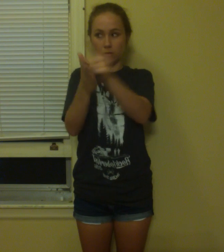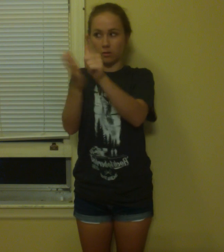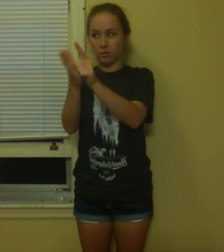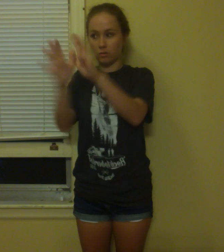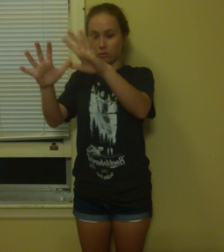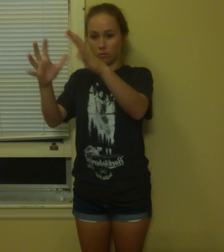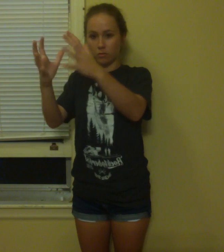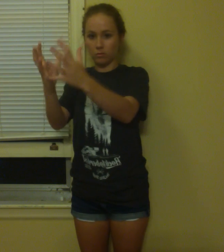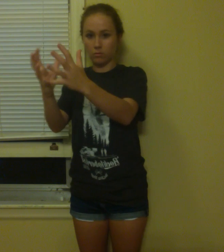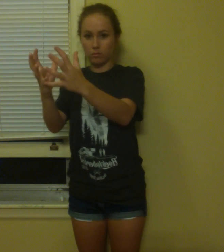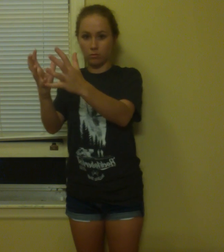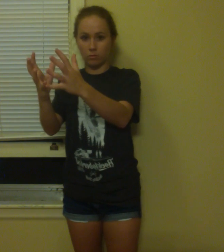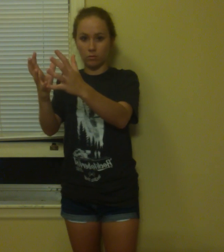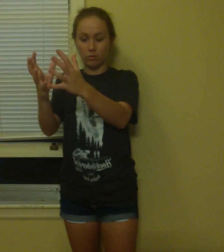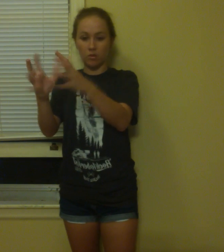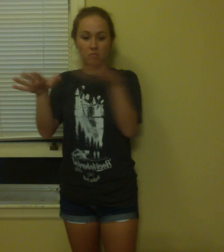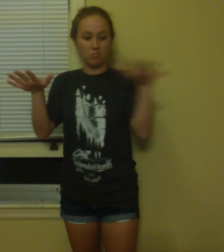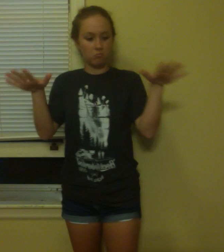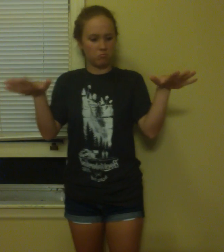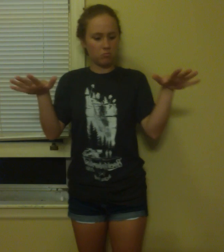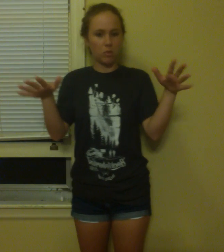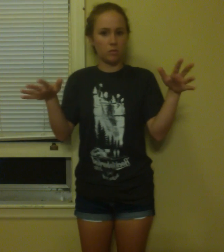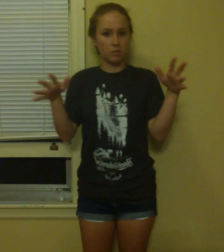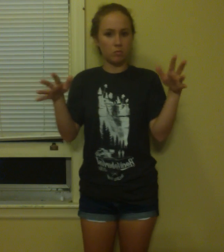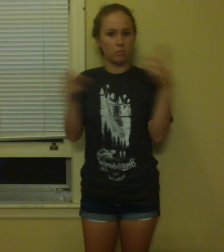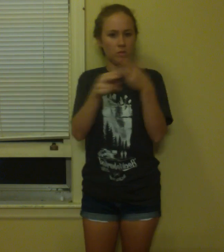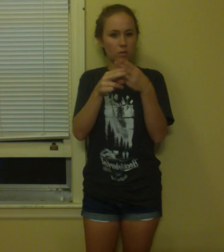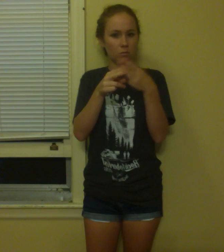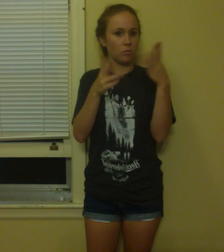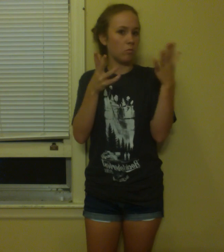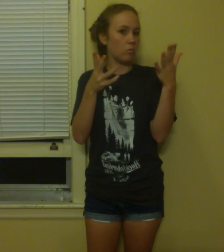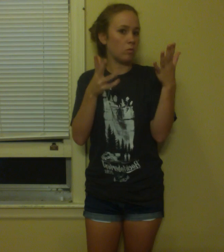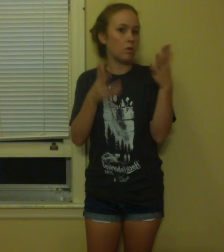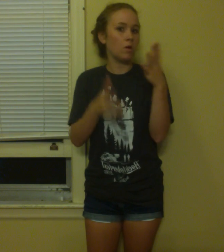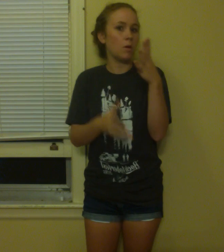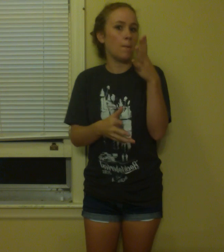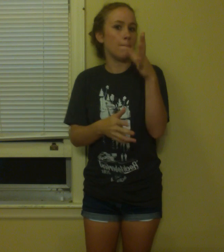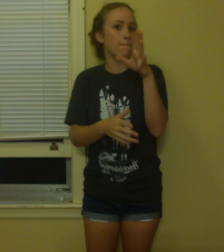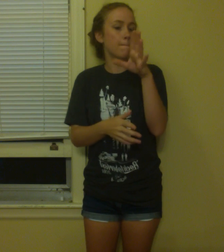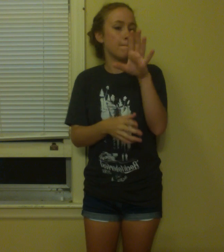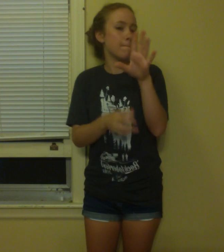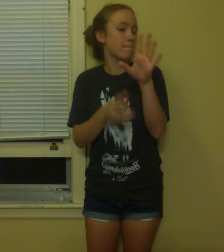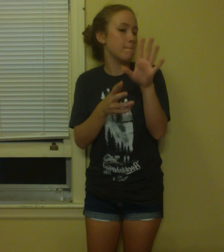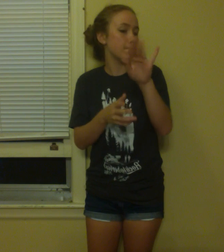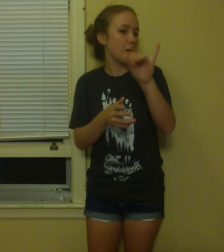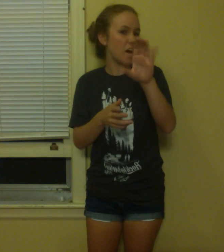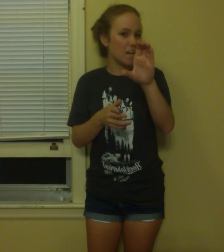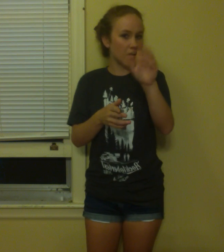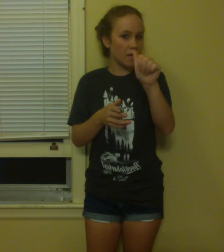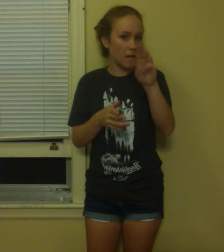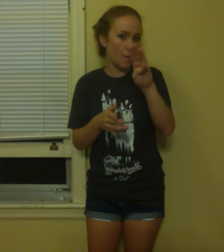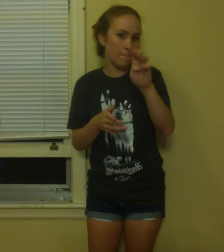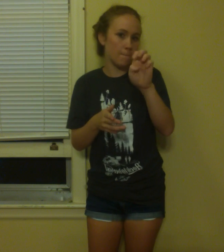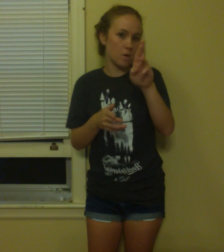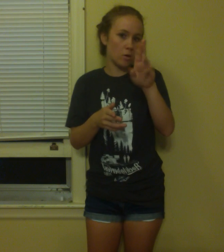Starts with the letter B, talking about a 2-house legislature? Bicameral legislature. That's right, bicameral. Don't forget that one.